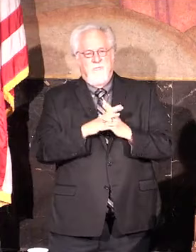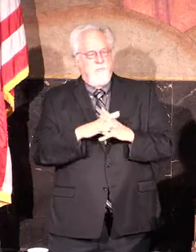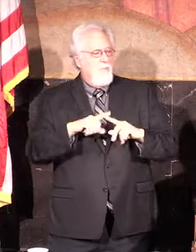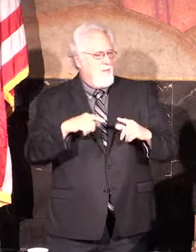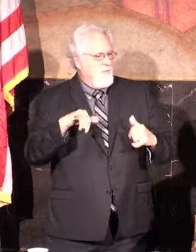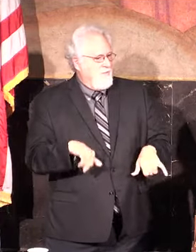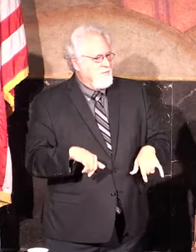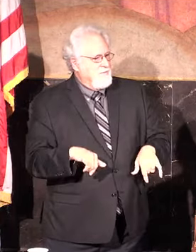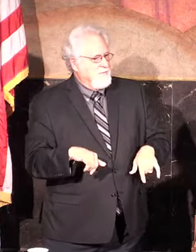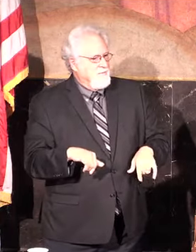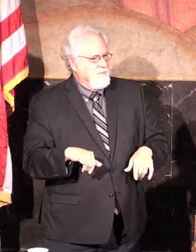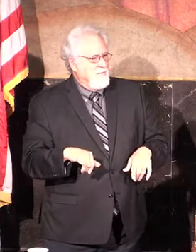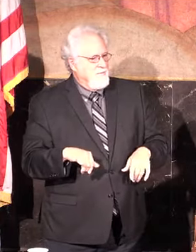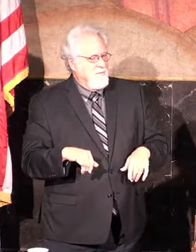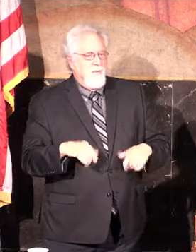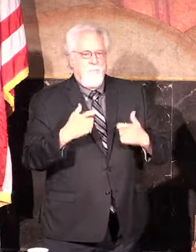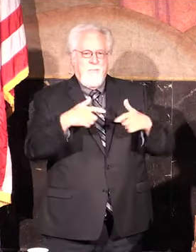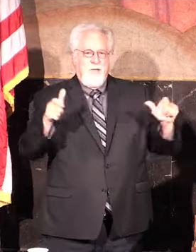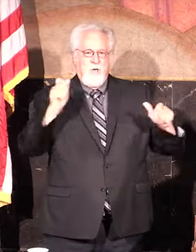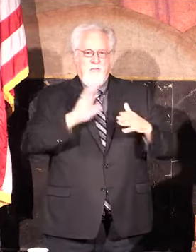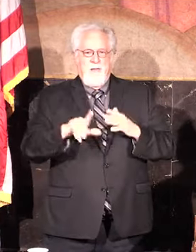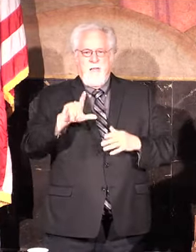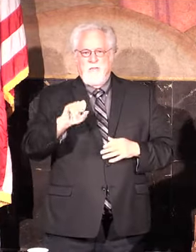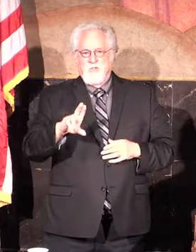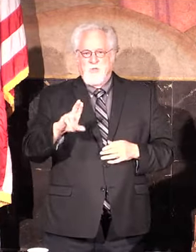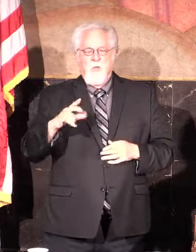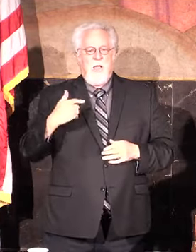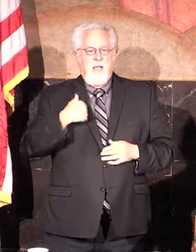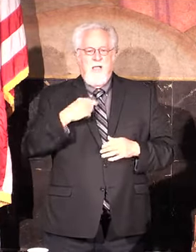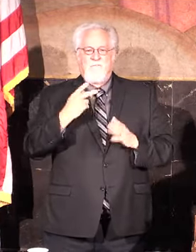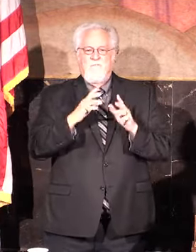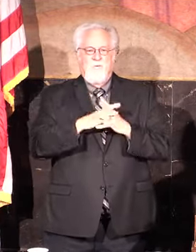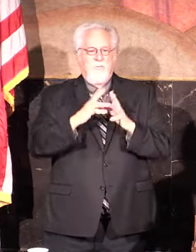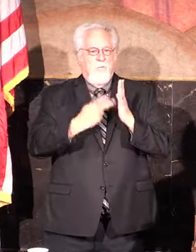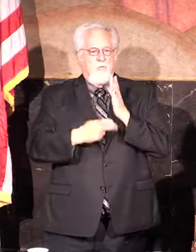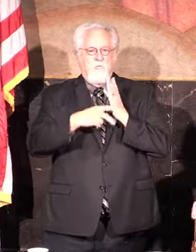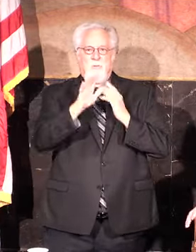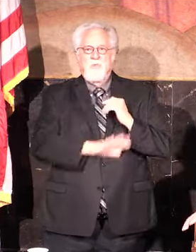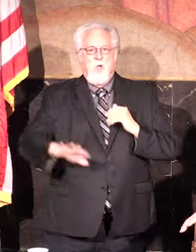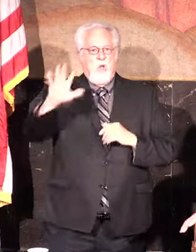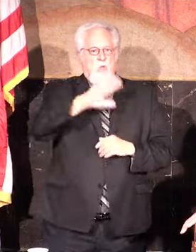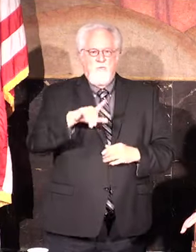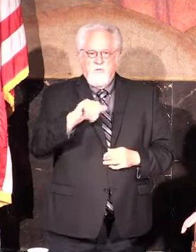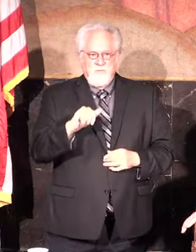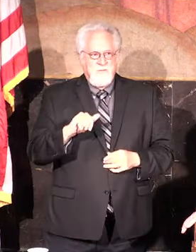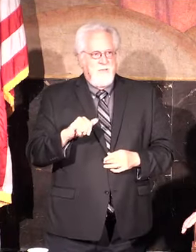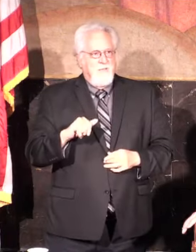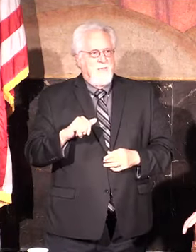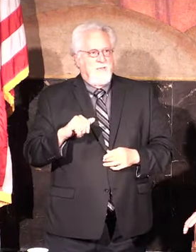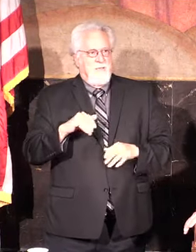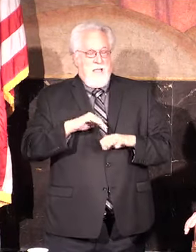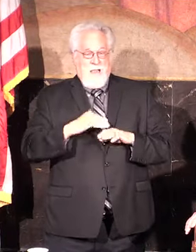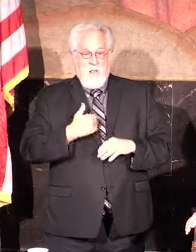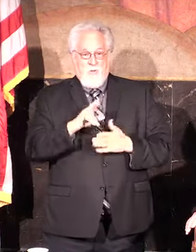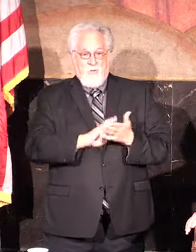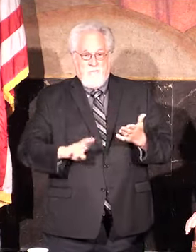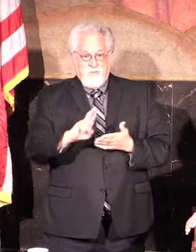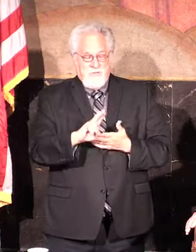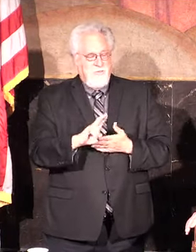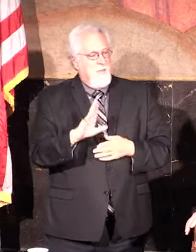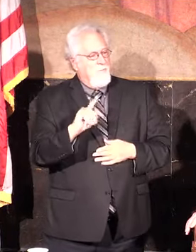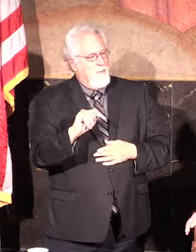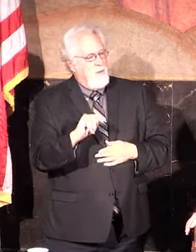actually broader than LSU, because we have football programs across the state of Louisiana at our universities.